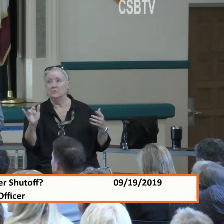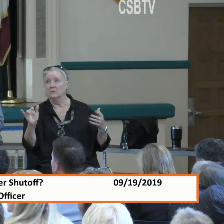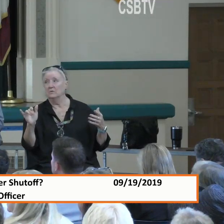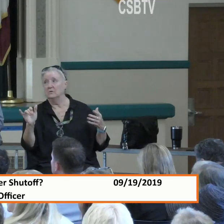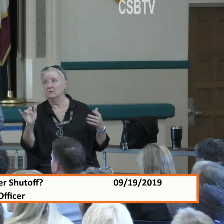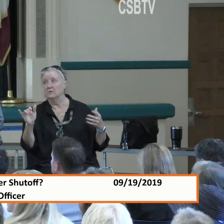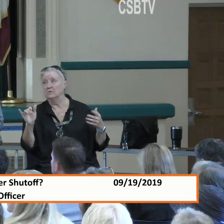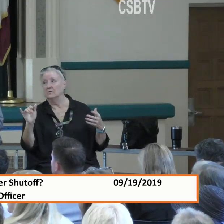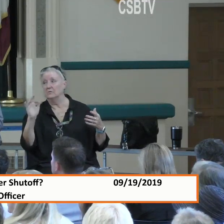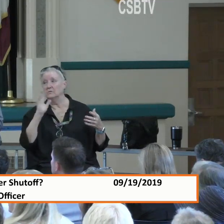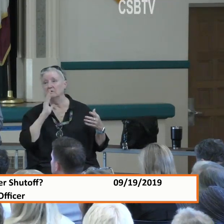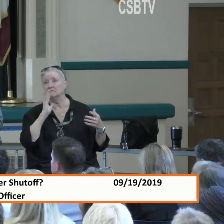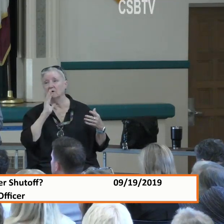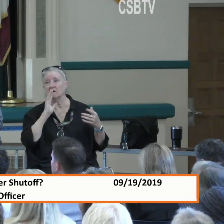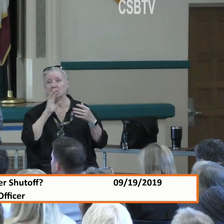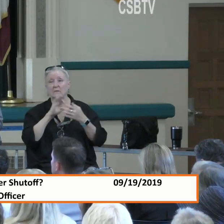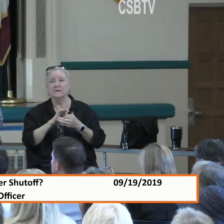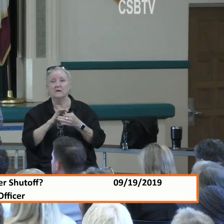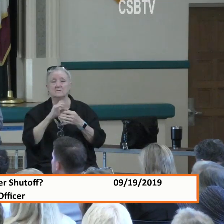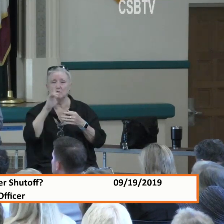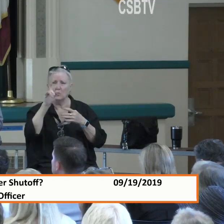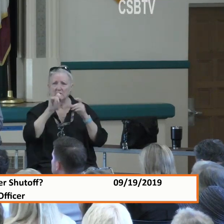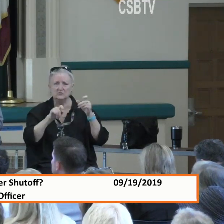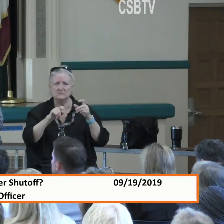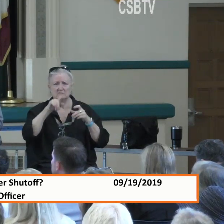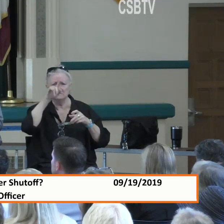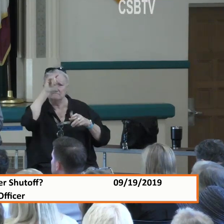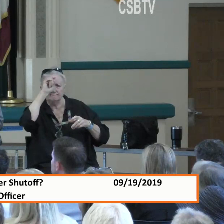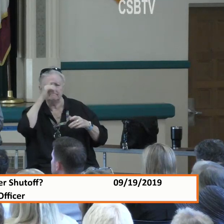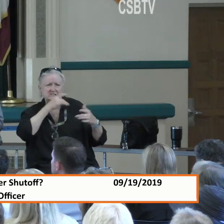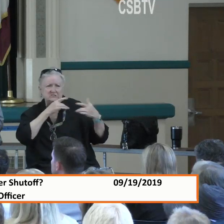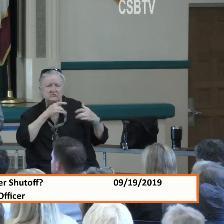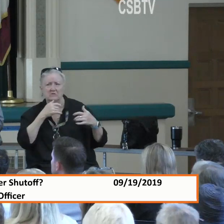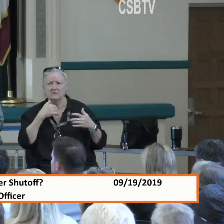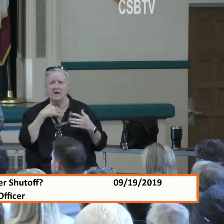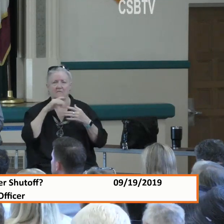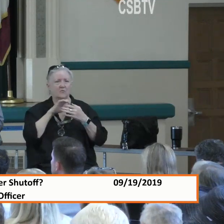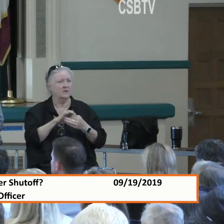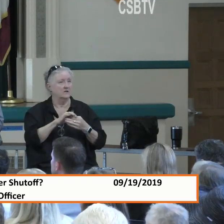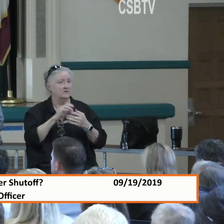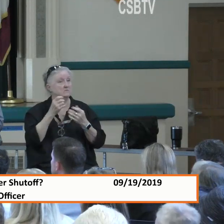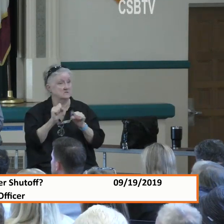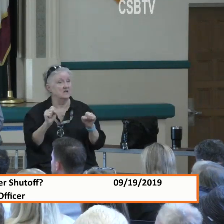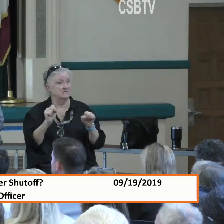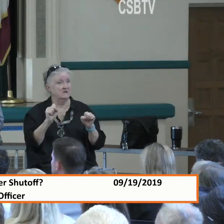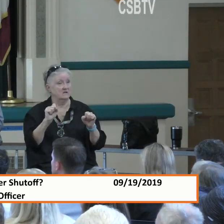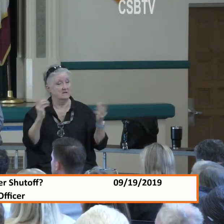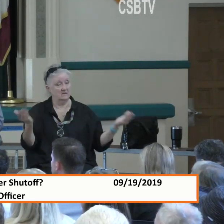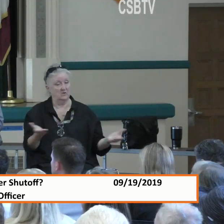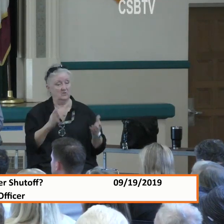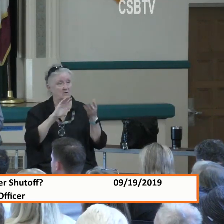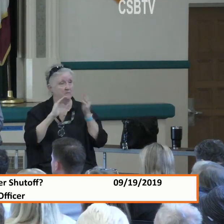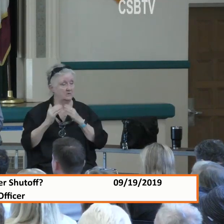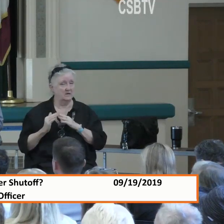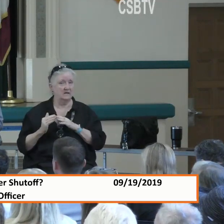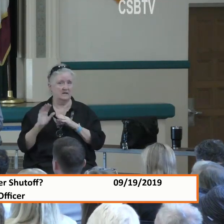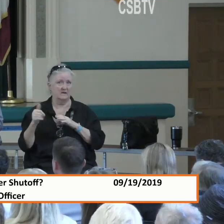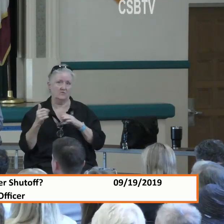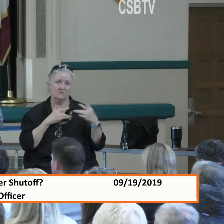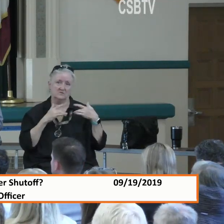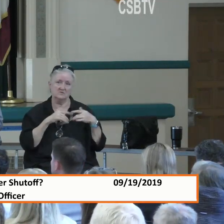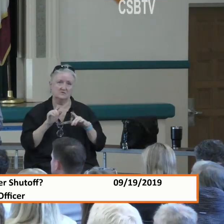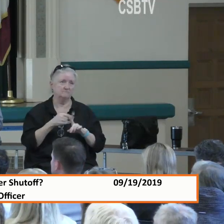about questions and concerns that you may have related to safety in the community and other